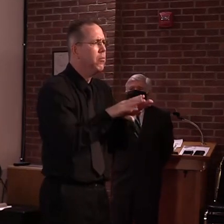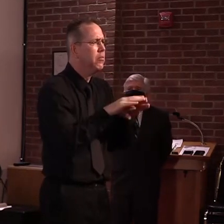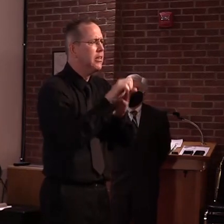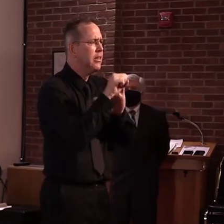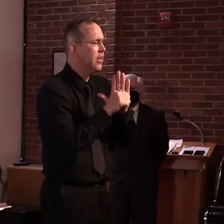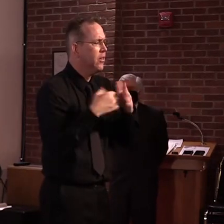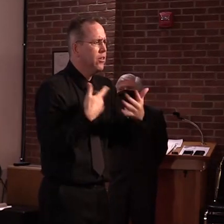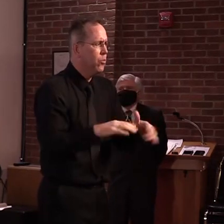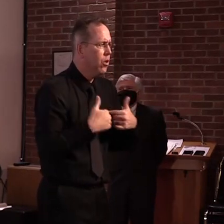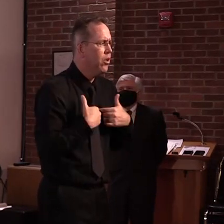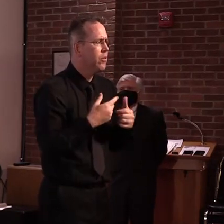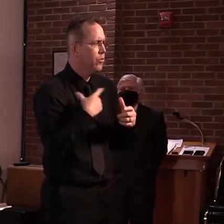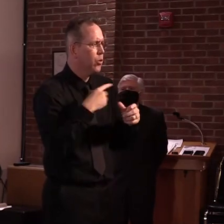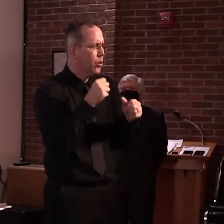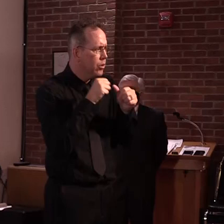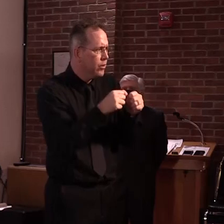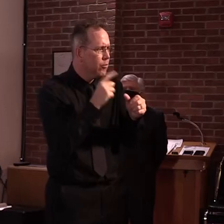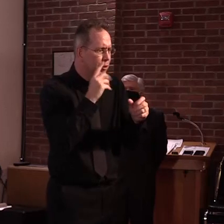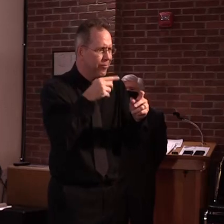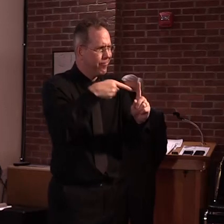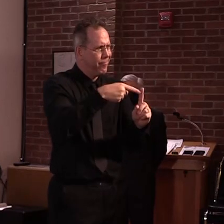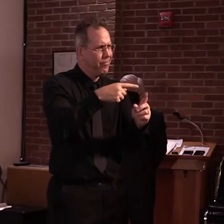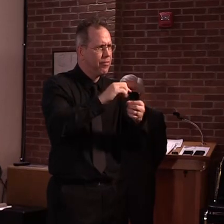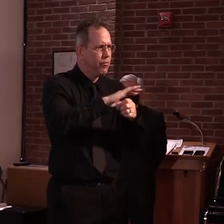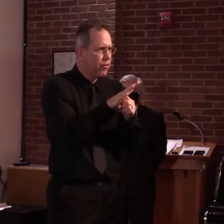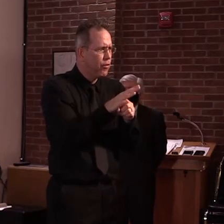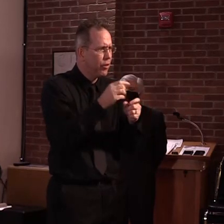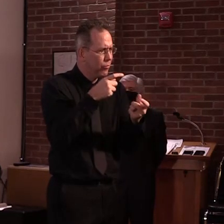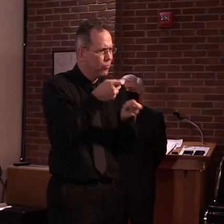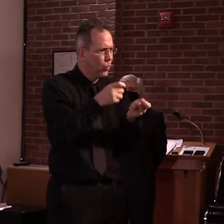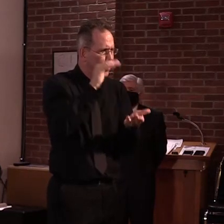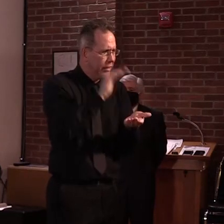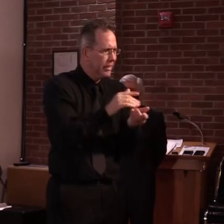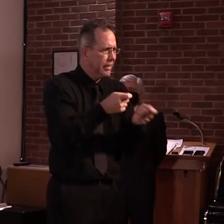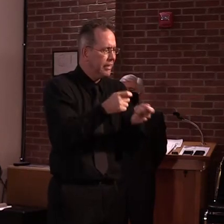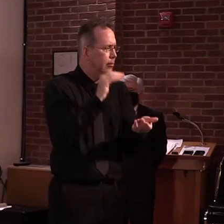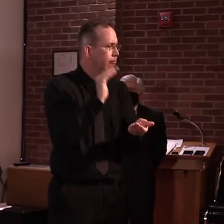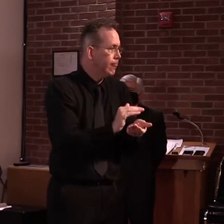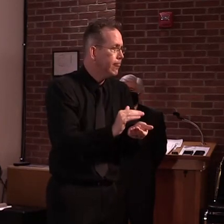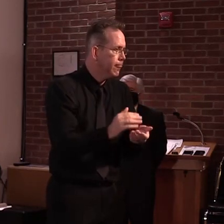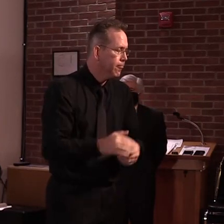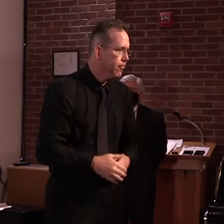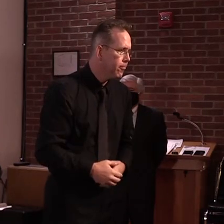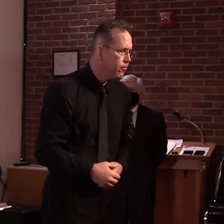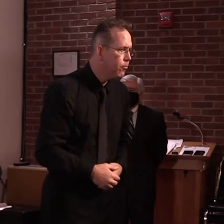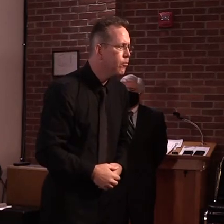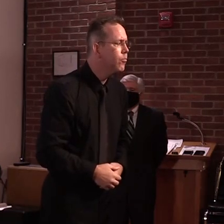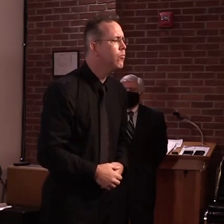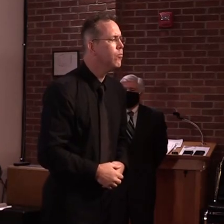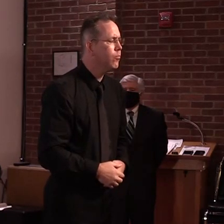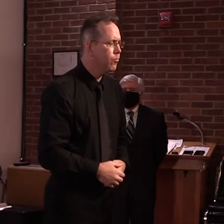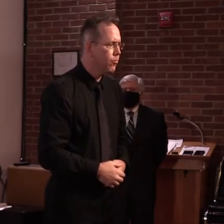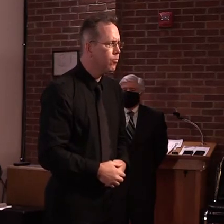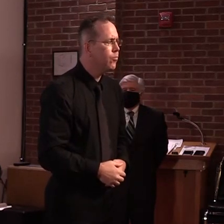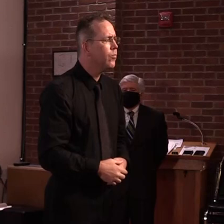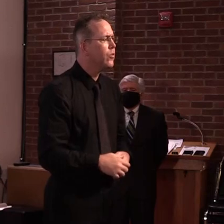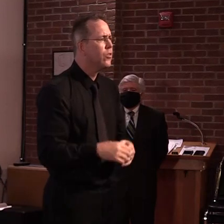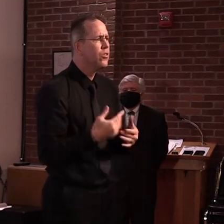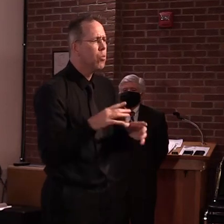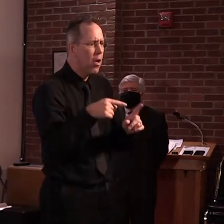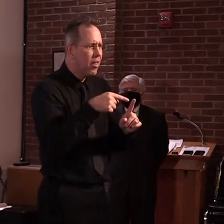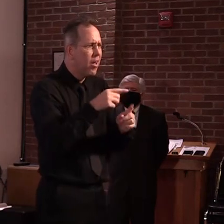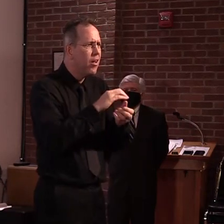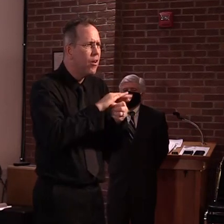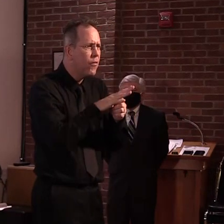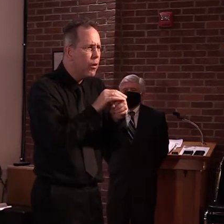box it in, so that we don't have any outbreaks in other regions of our state either. So we've learned a lot, and I believe